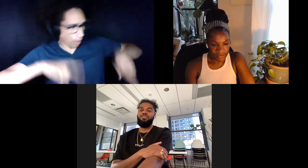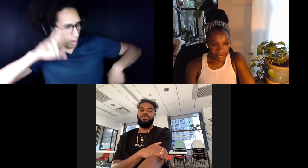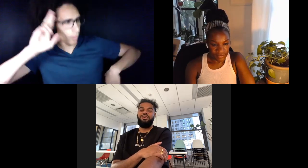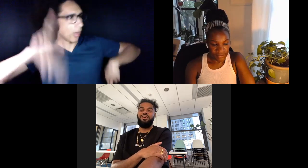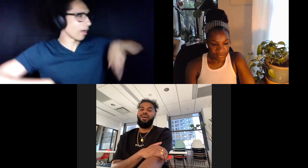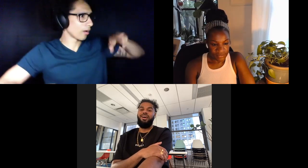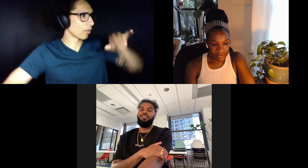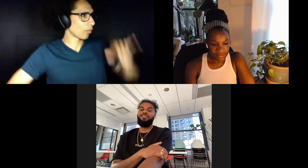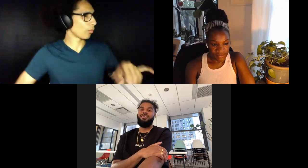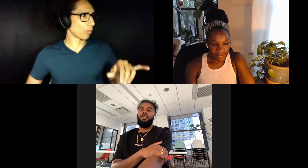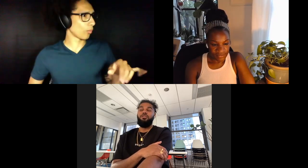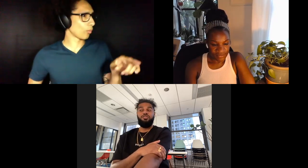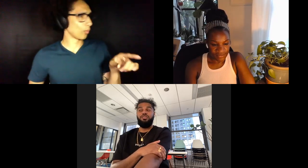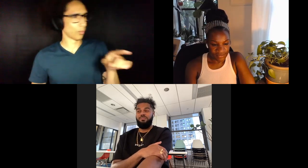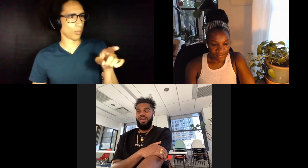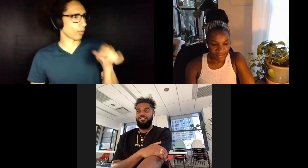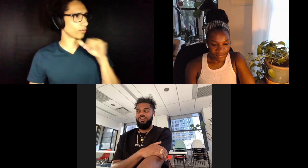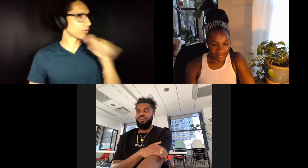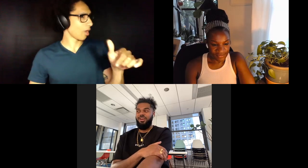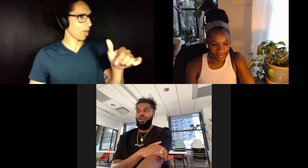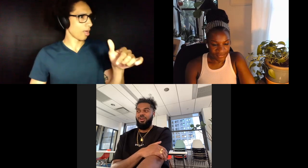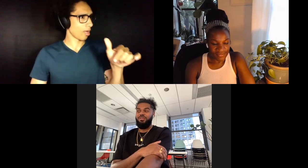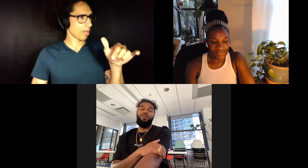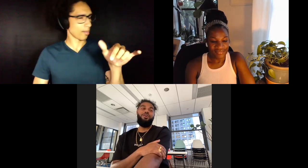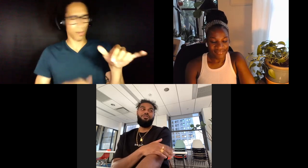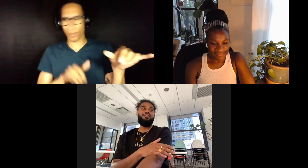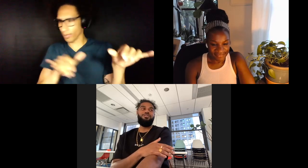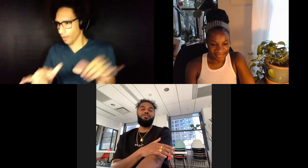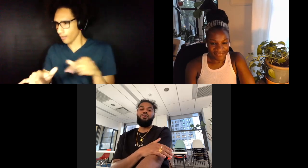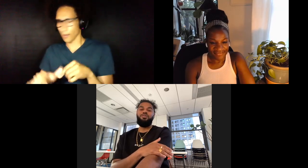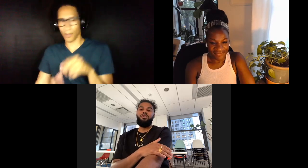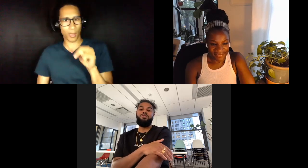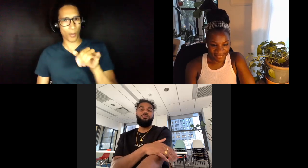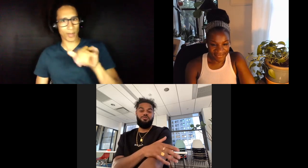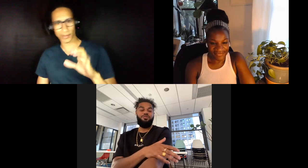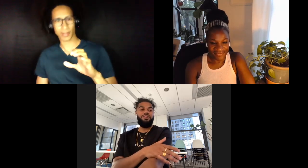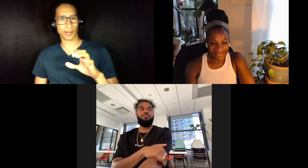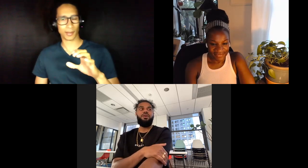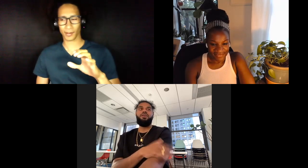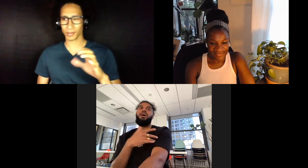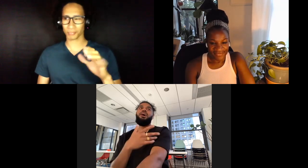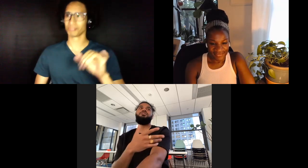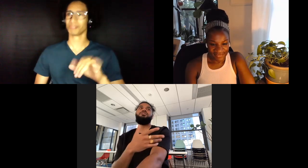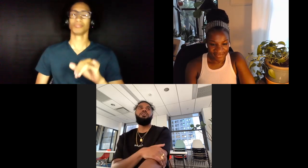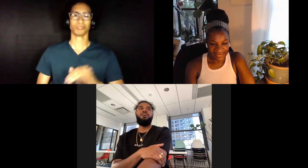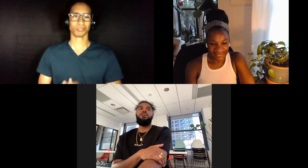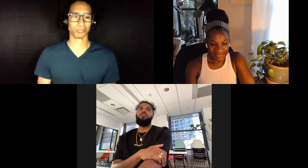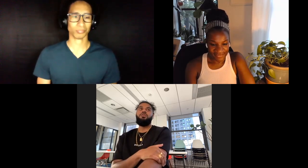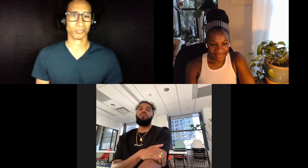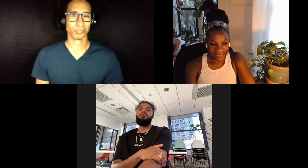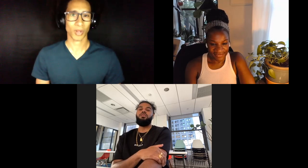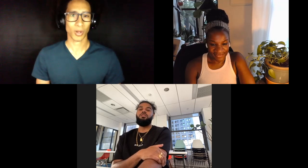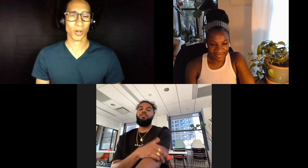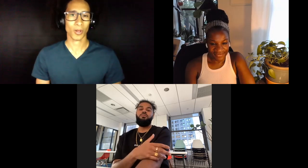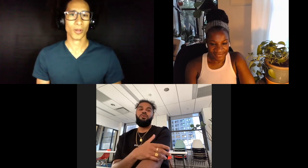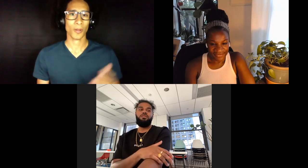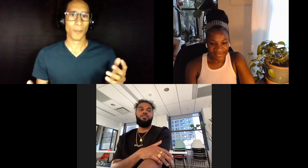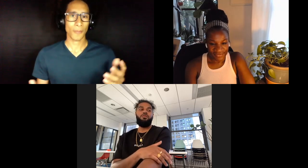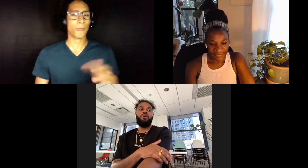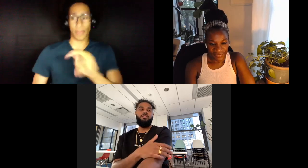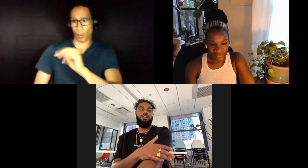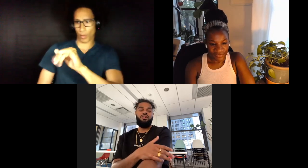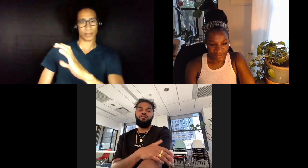guess for both of us, there's definitely something to be said about like growing up in an ethnically diverse neighborhood. And not really